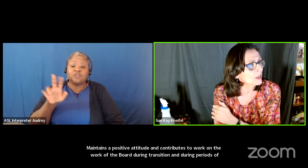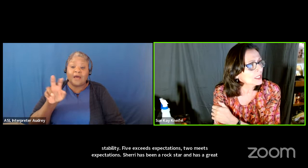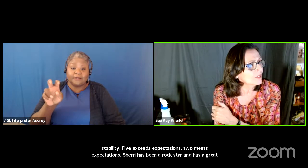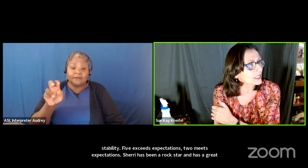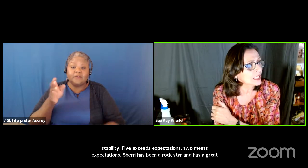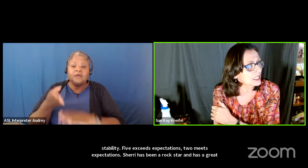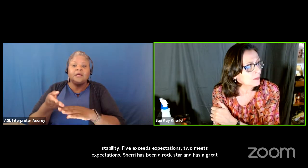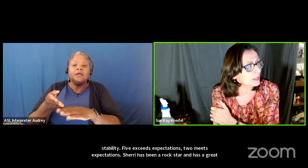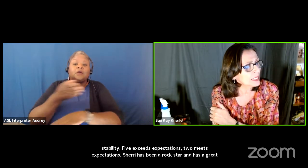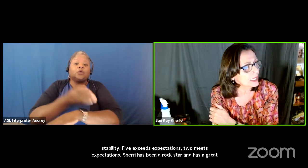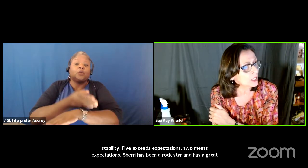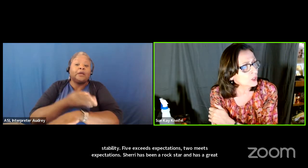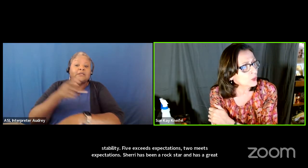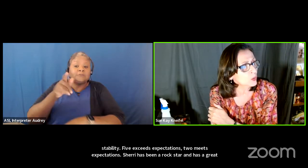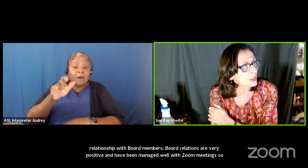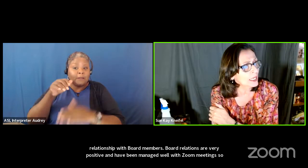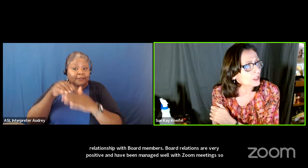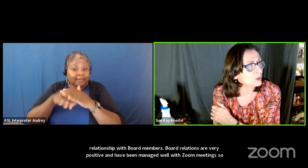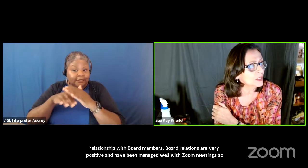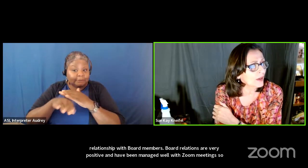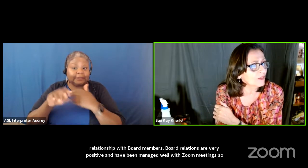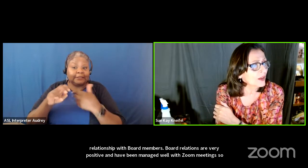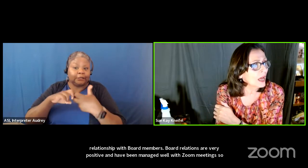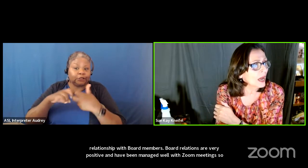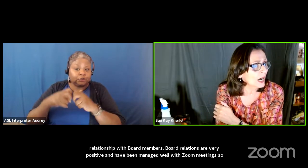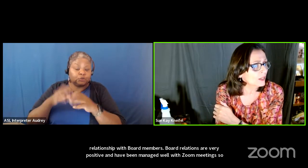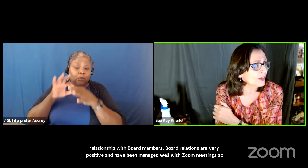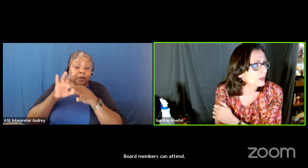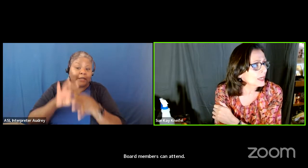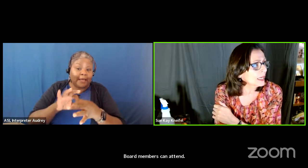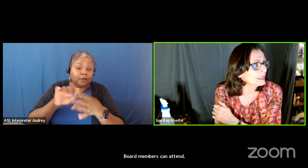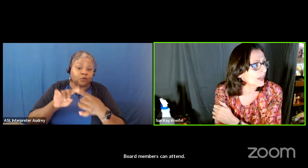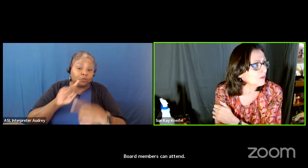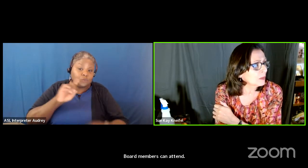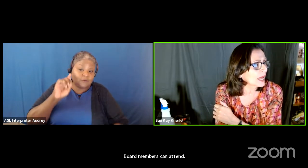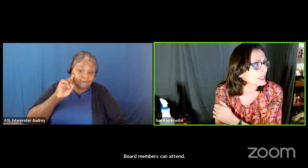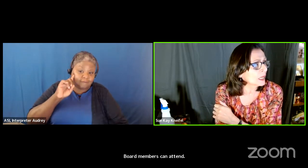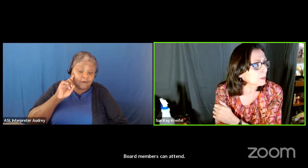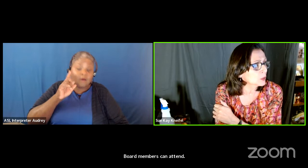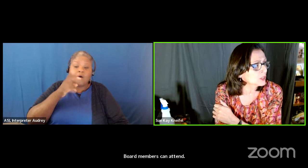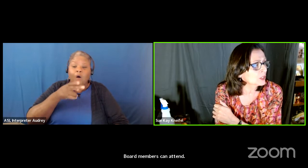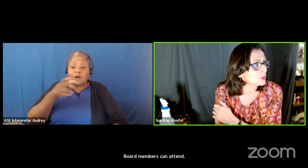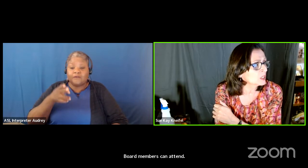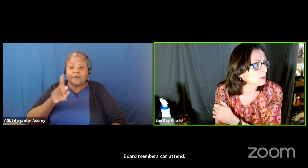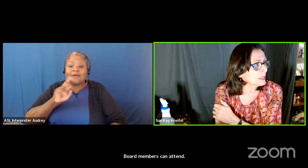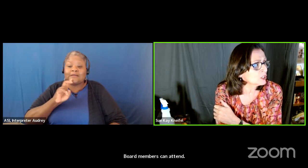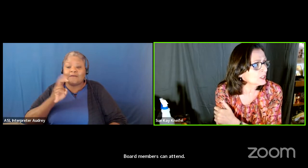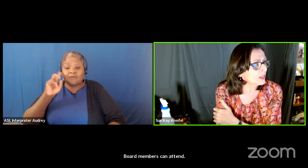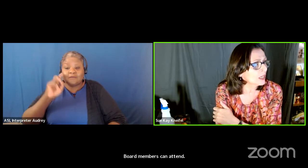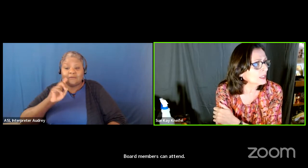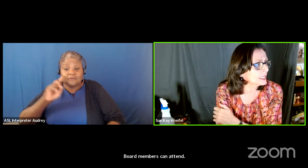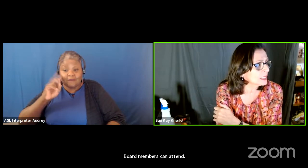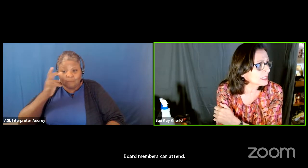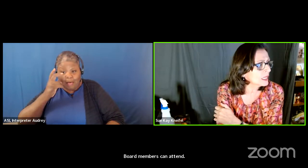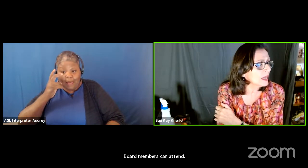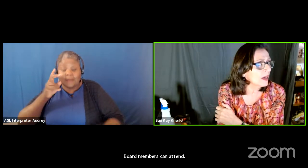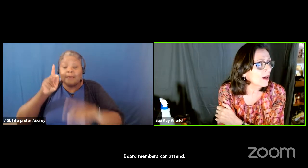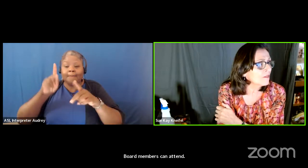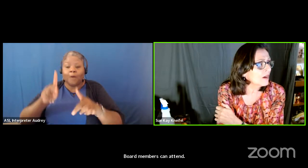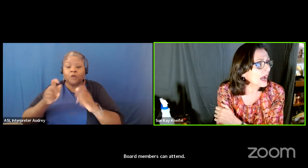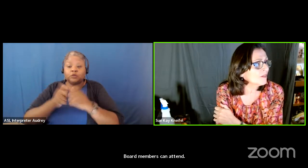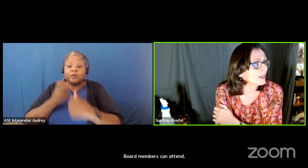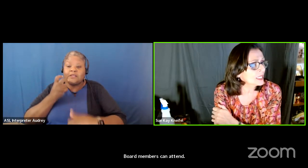public awareness of accessibility issues related to deaf, hard of hearing, deaf, blind, and persons with speech